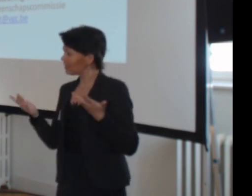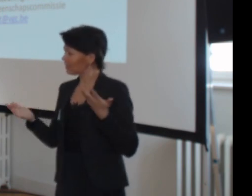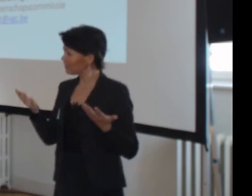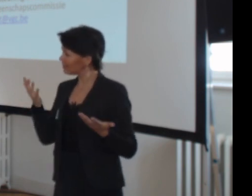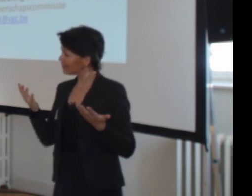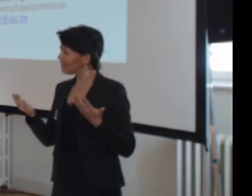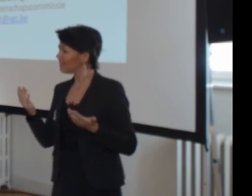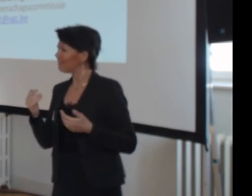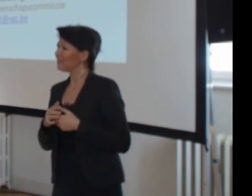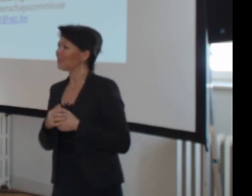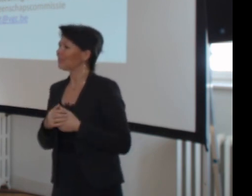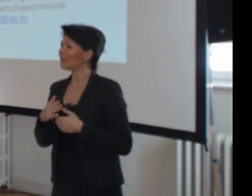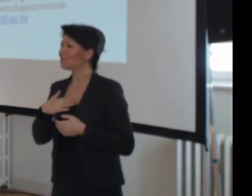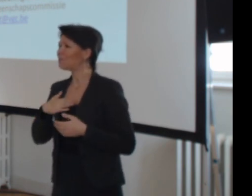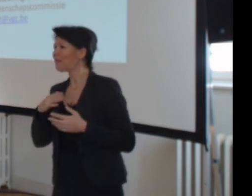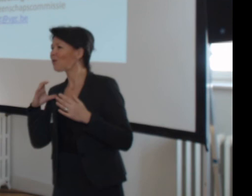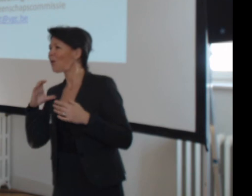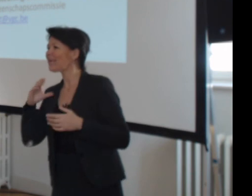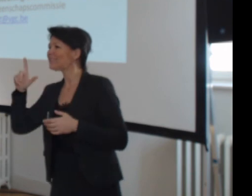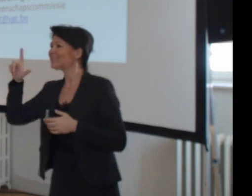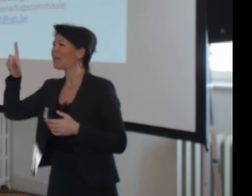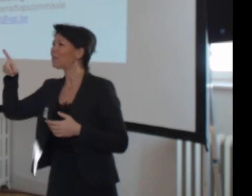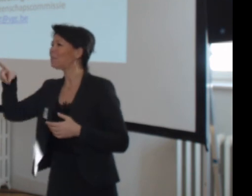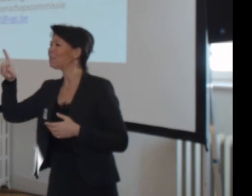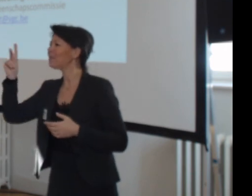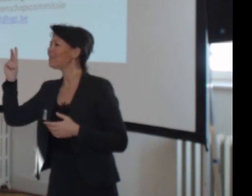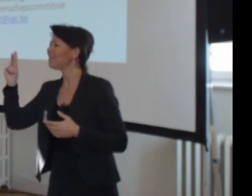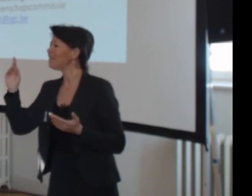My colleagues from LPD, where are they?